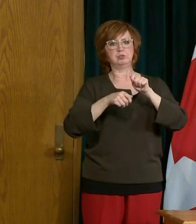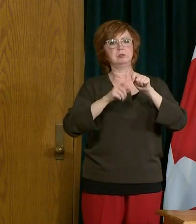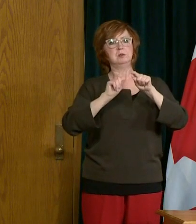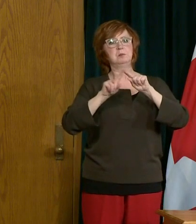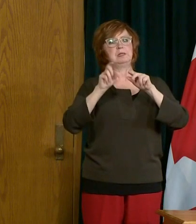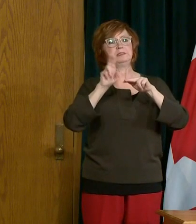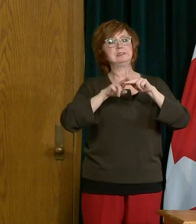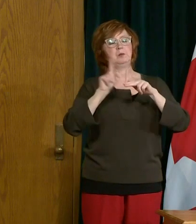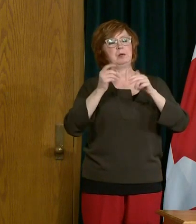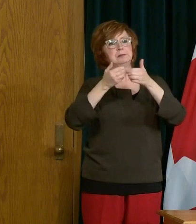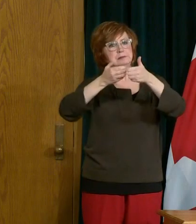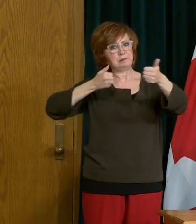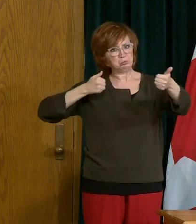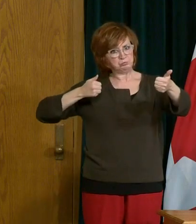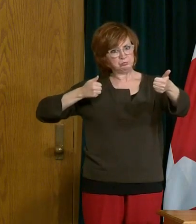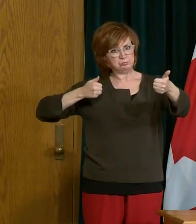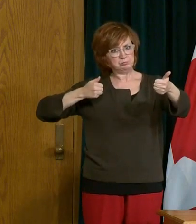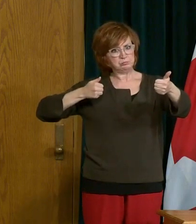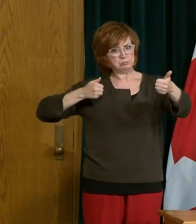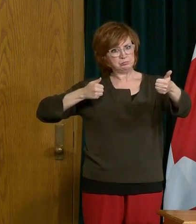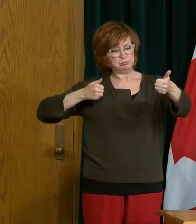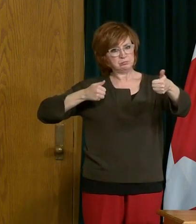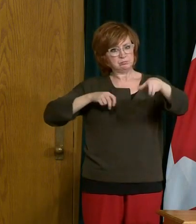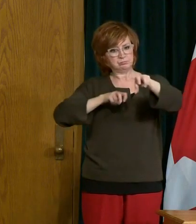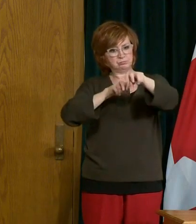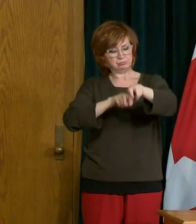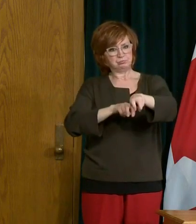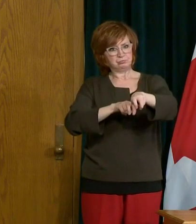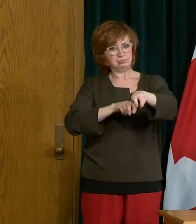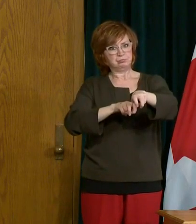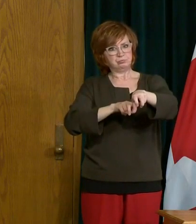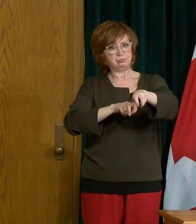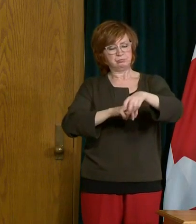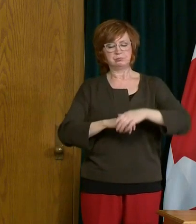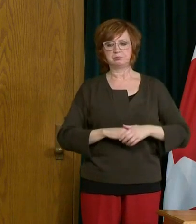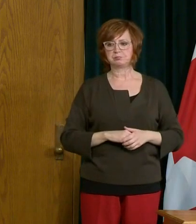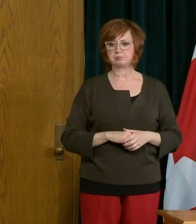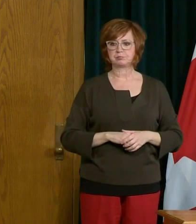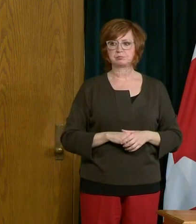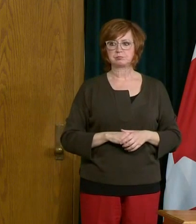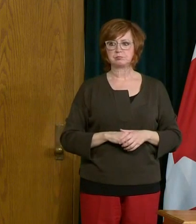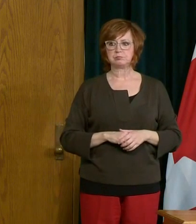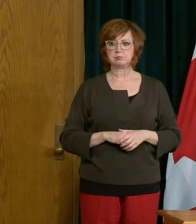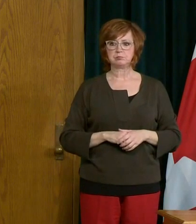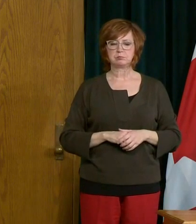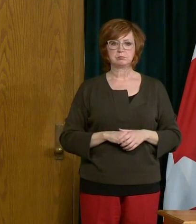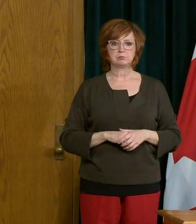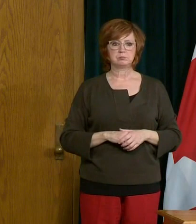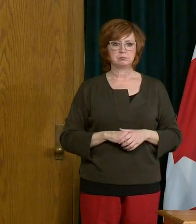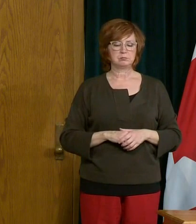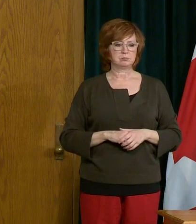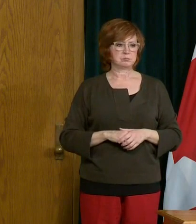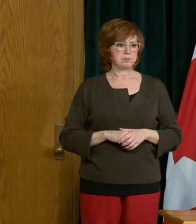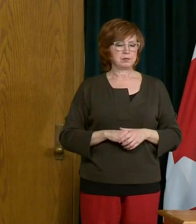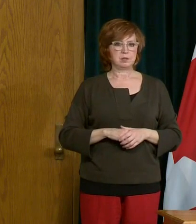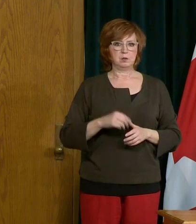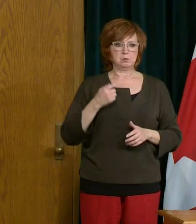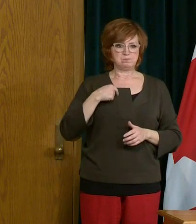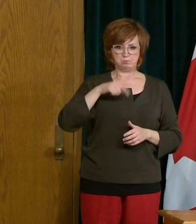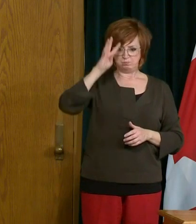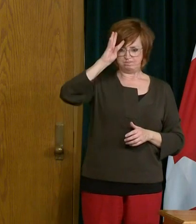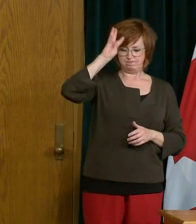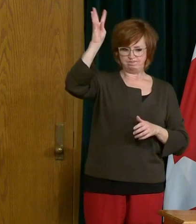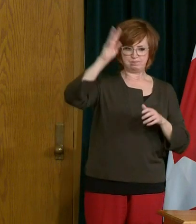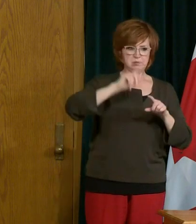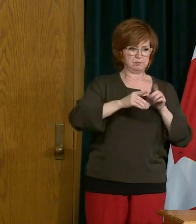from individuals that are utilizing the service or the business service that is being provided, or the industry or sector of